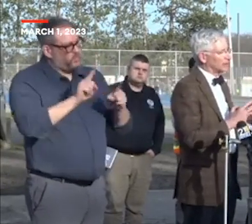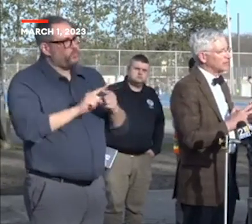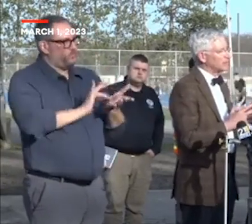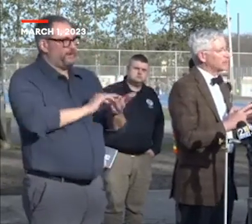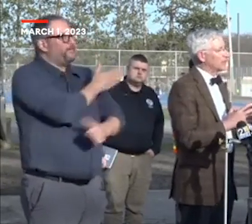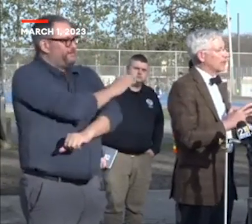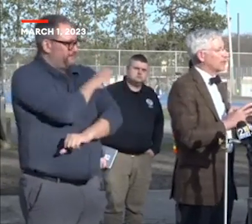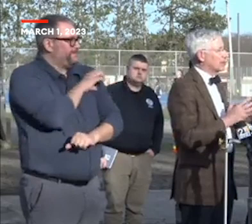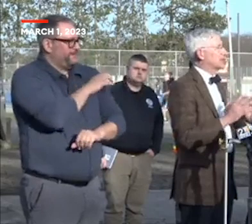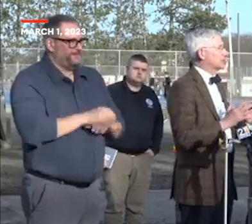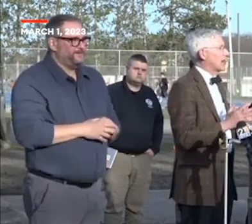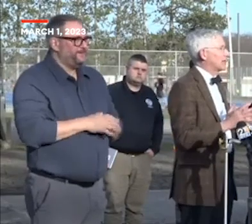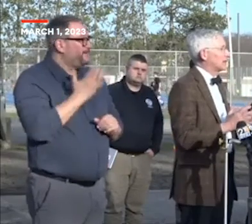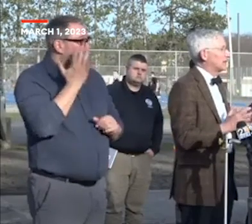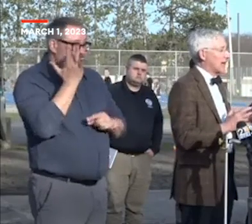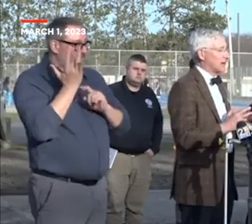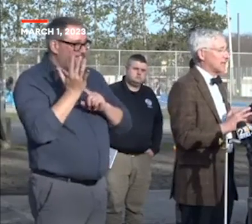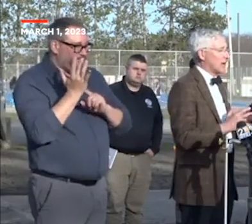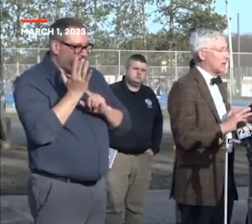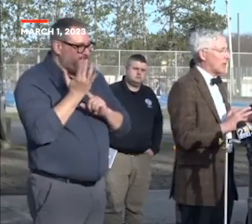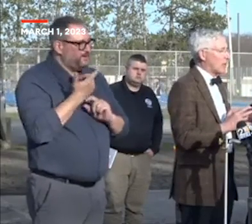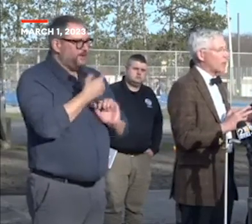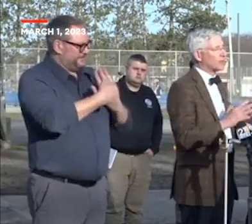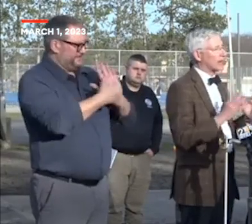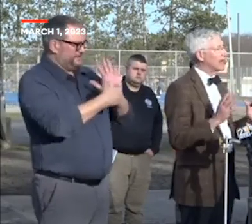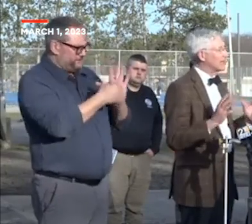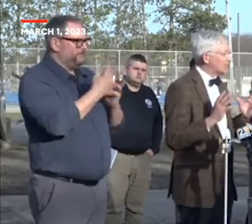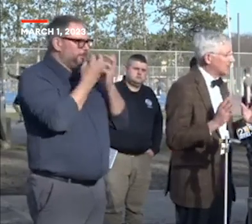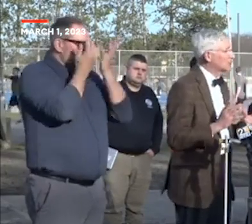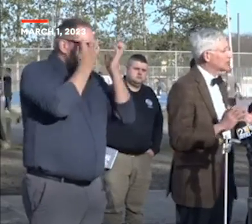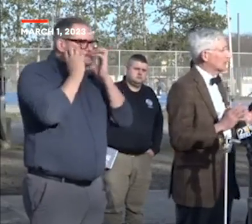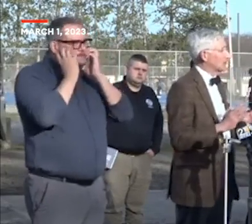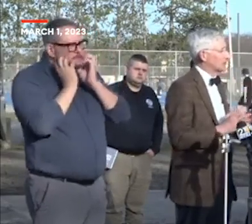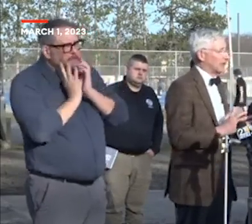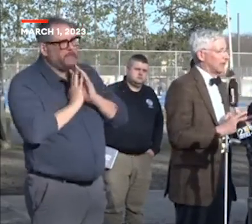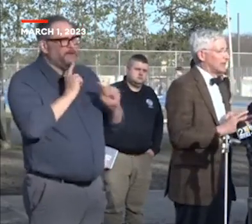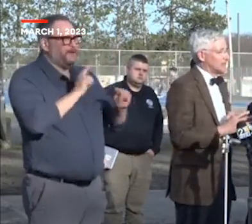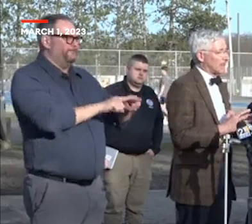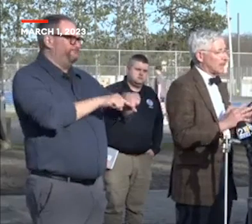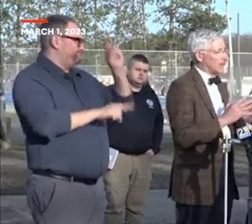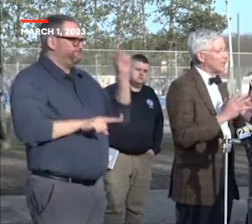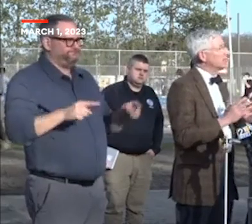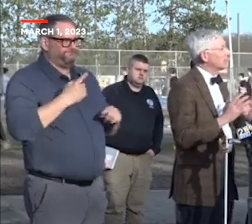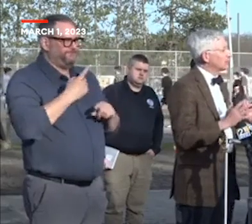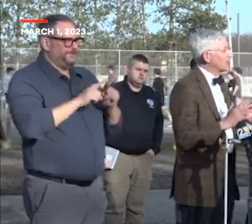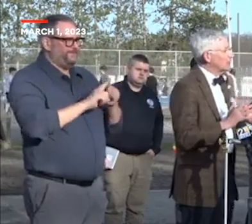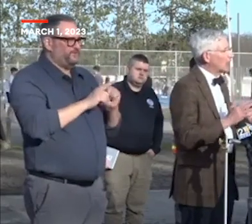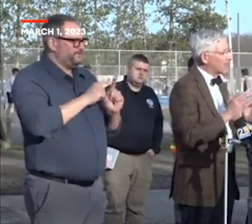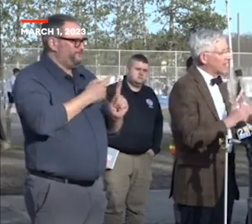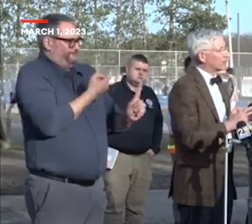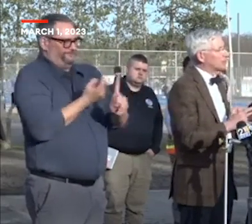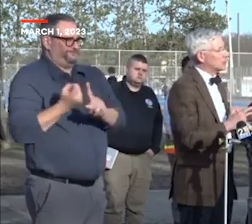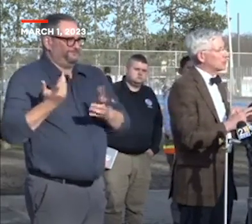the symptoms that they're describing have a whole variety of potential sources. We need to understand